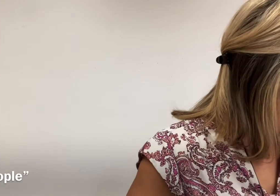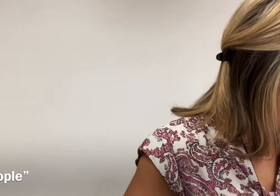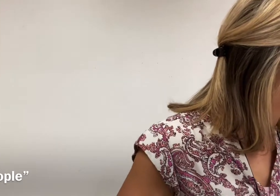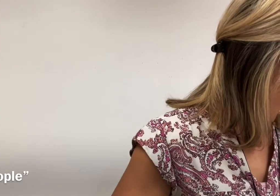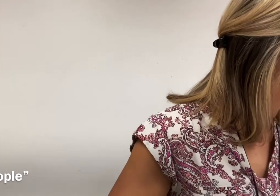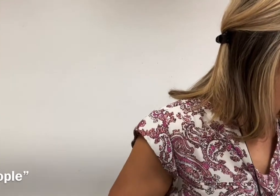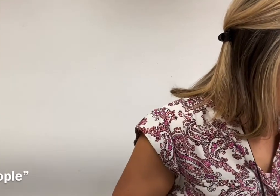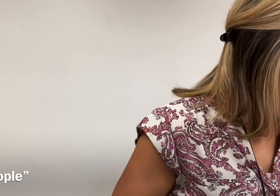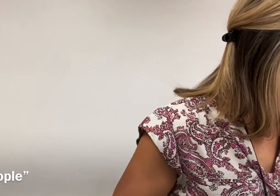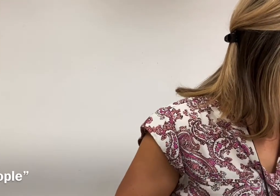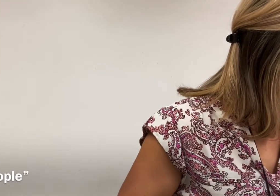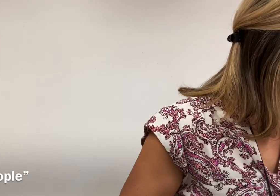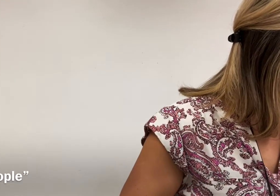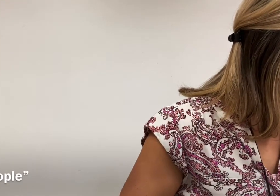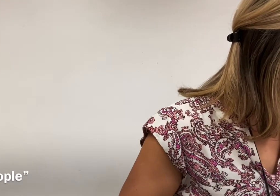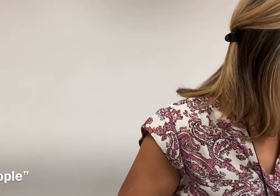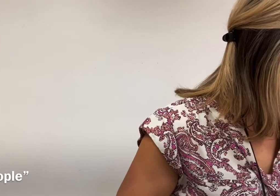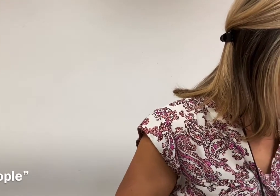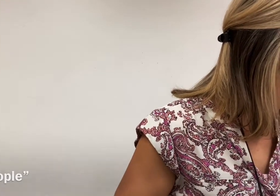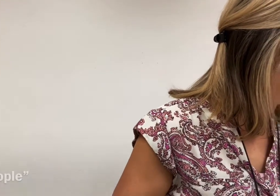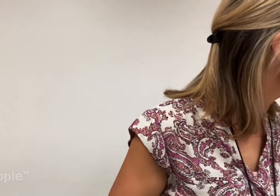Let's see what else we have.